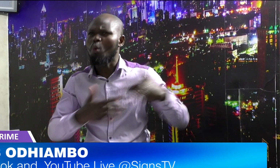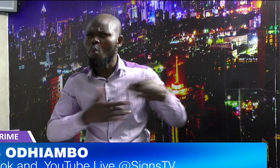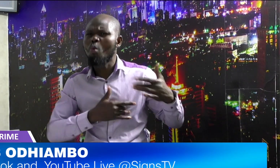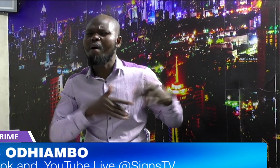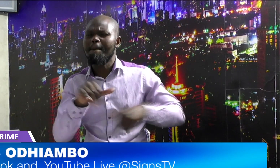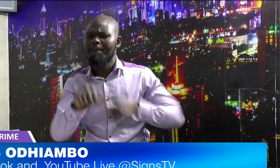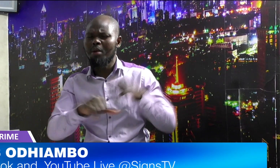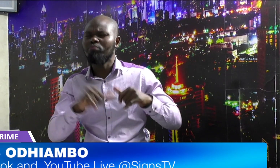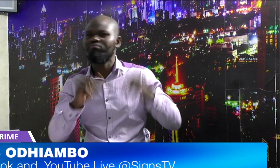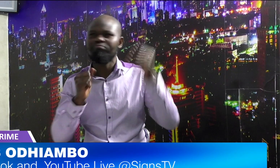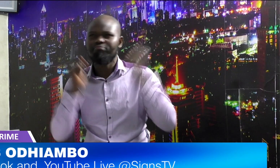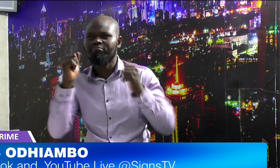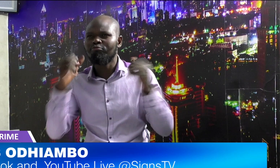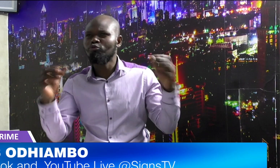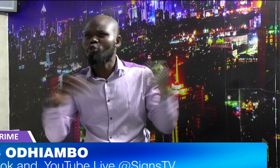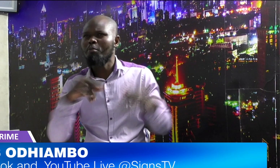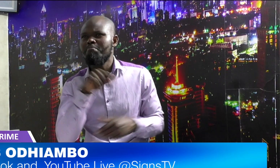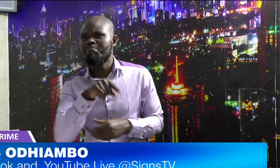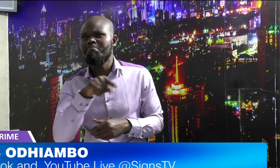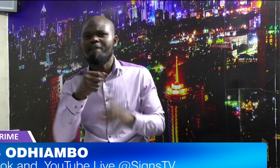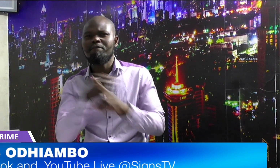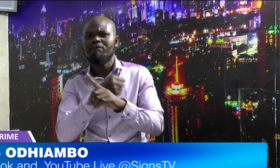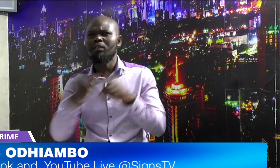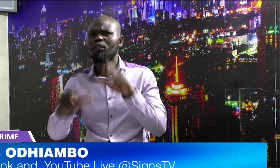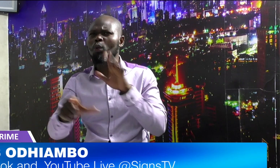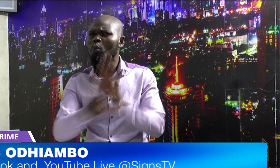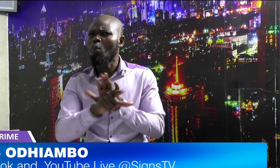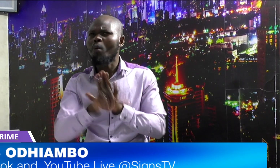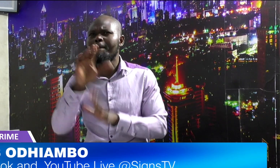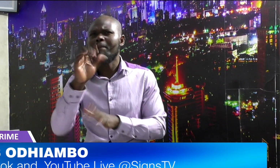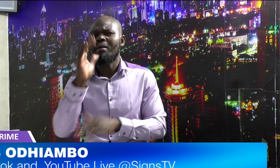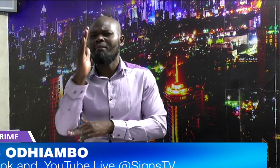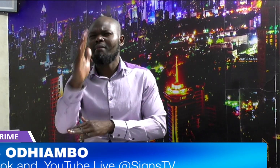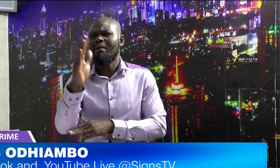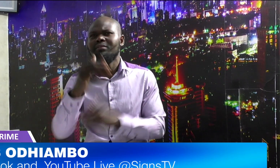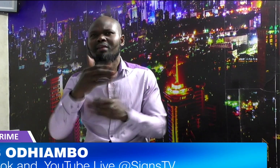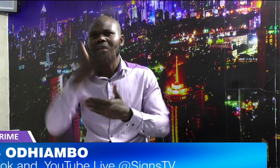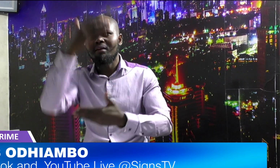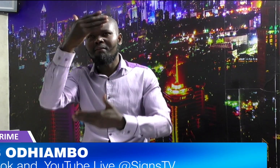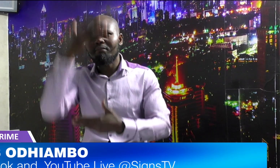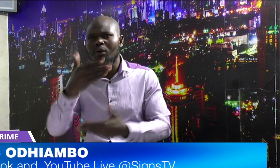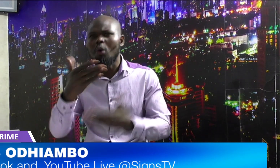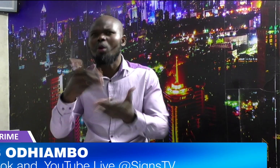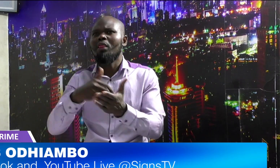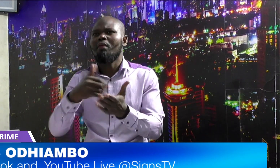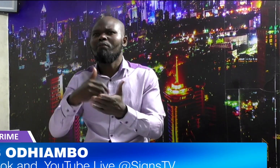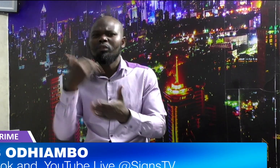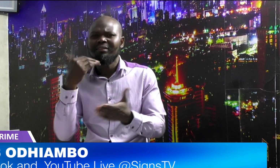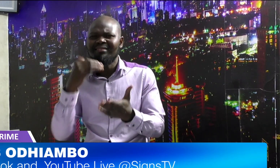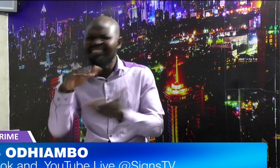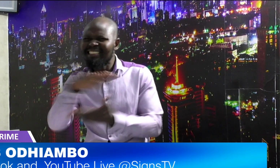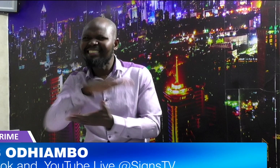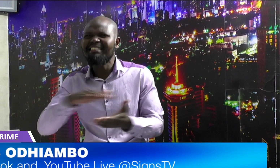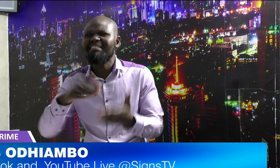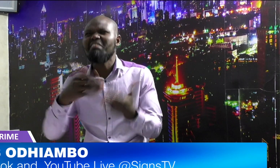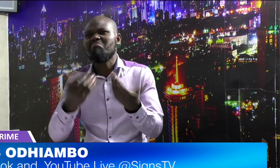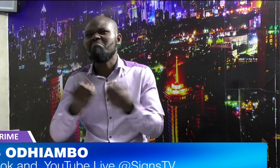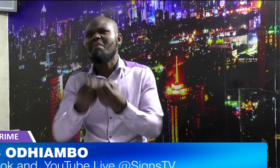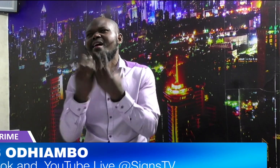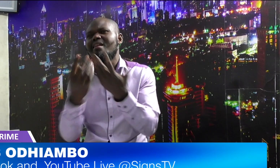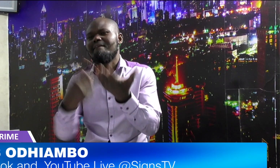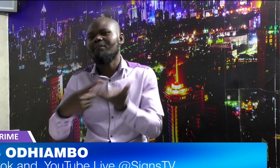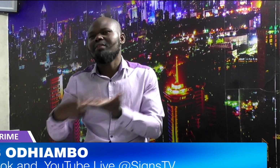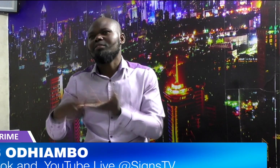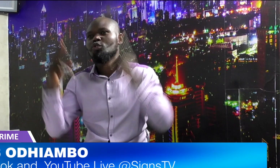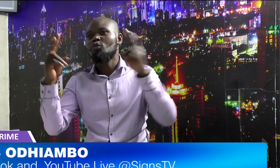by directly confronting civilians and using threats of house demolition to intimidate them. Lowassa highlighted